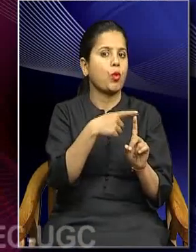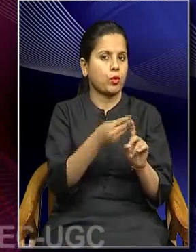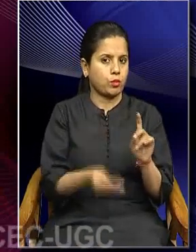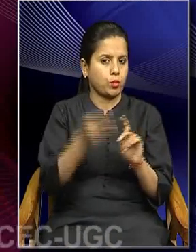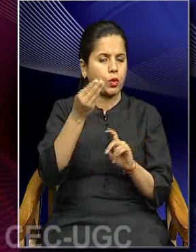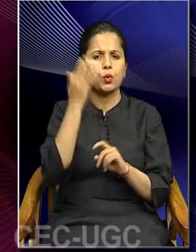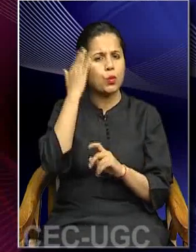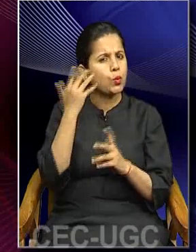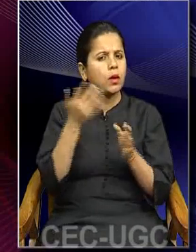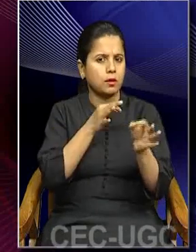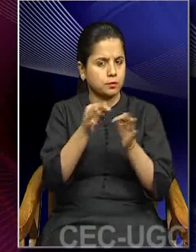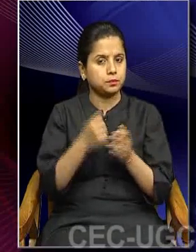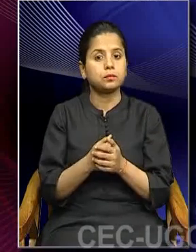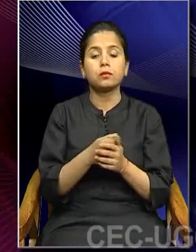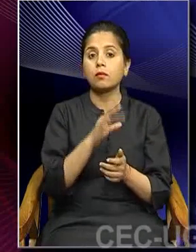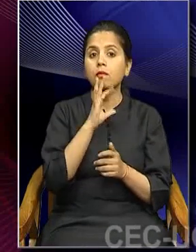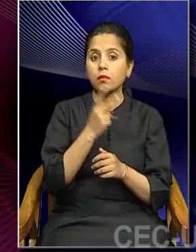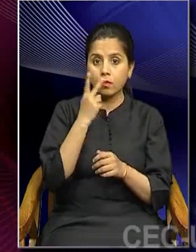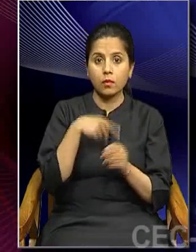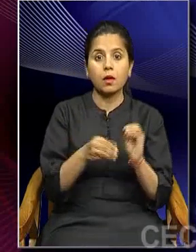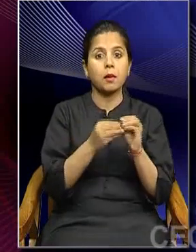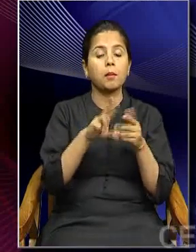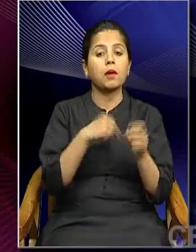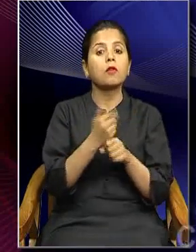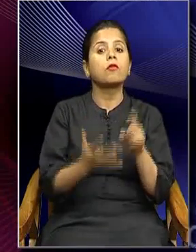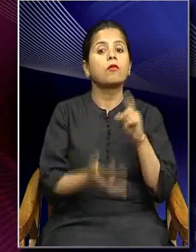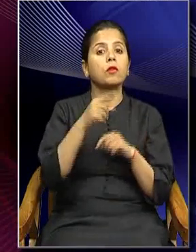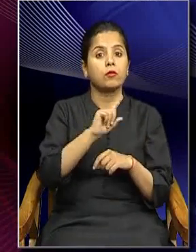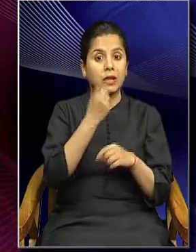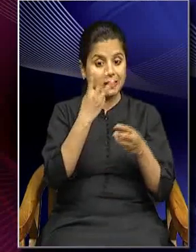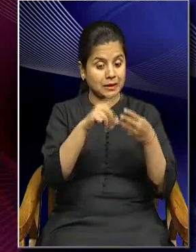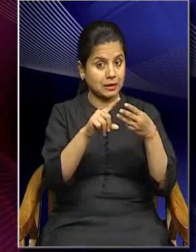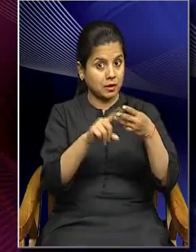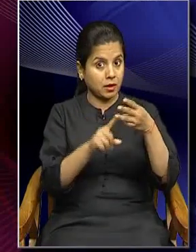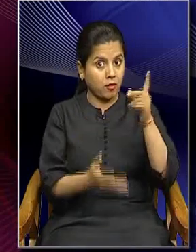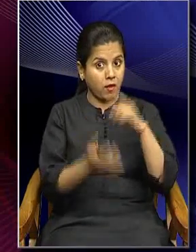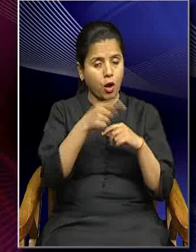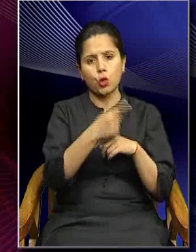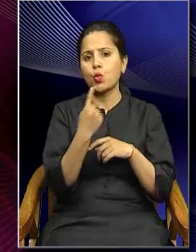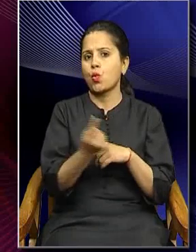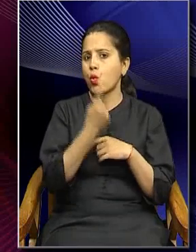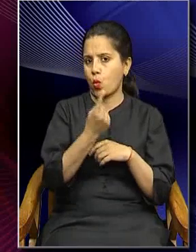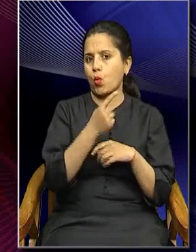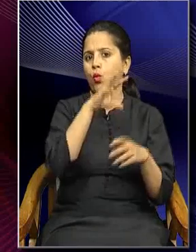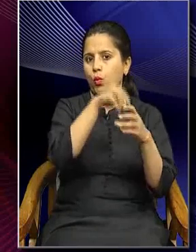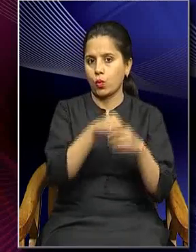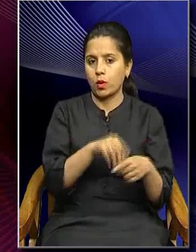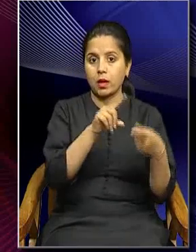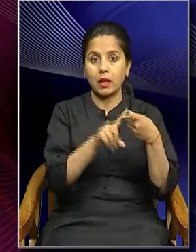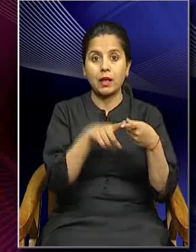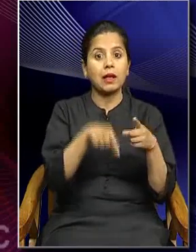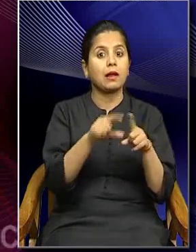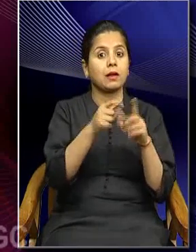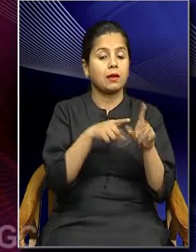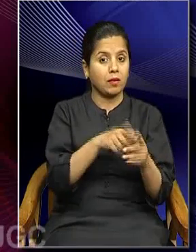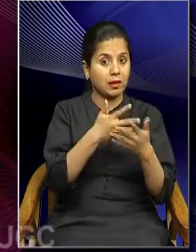you why. Actually, being is found in the first 3 padarthas only. That is, in dravya,